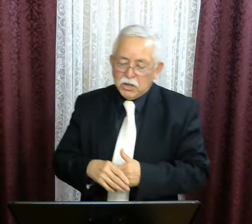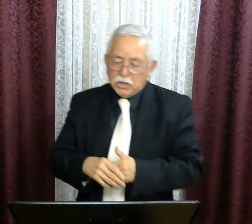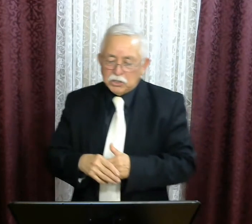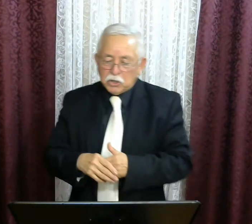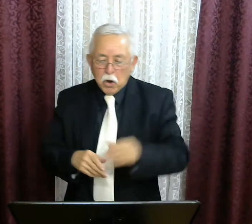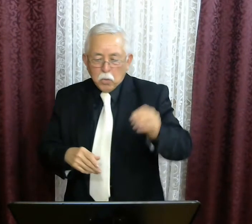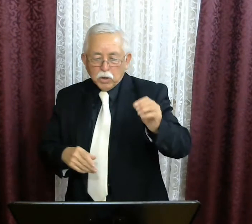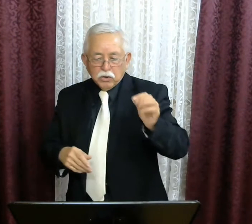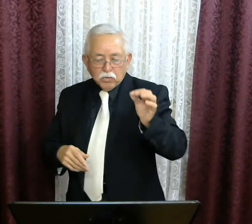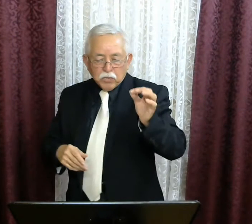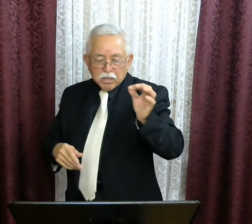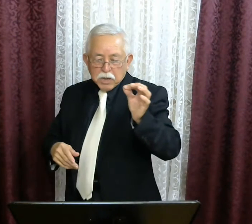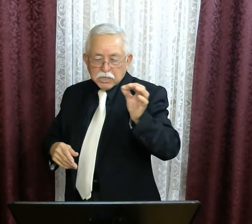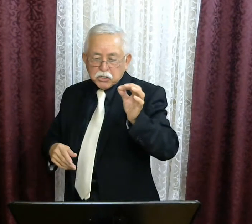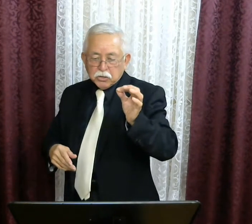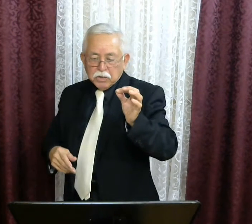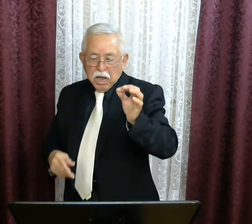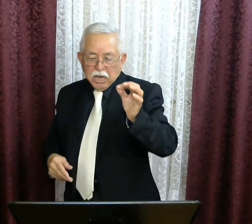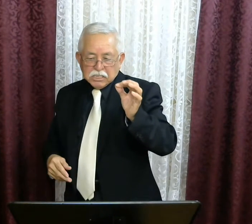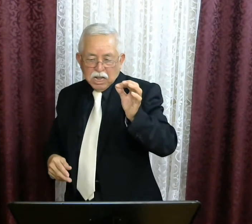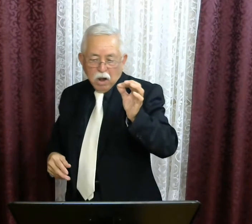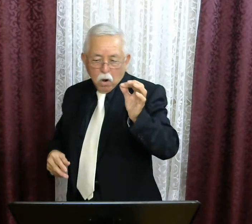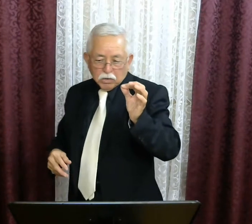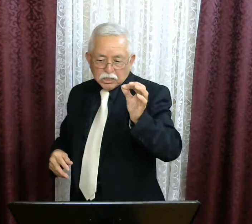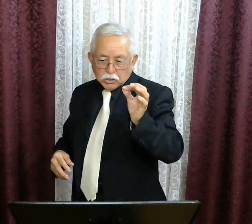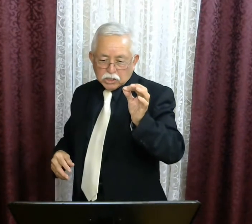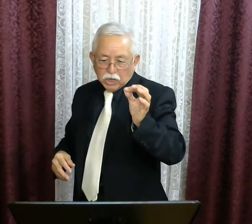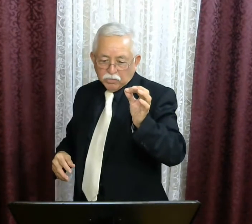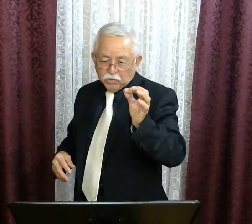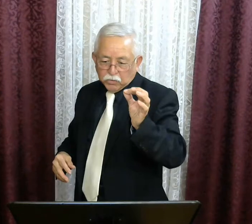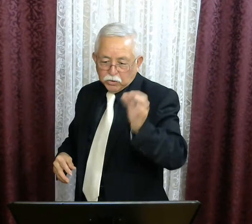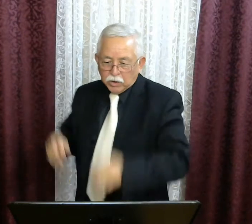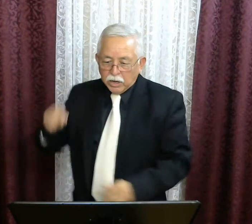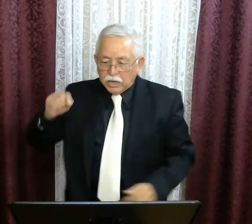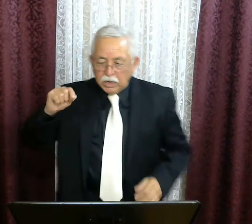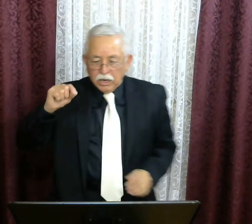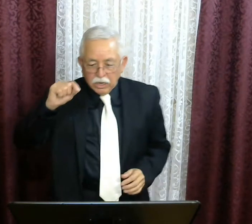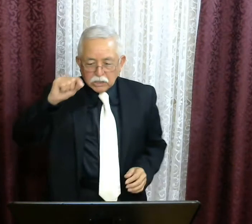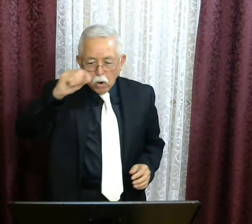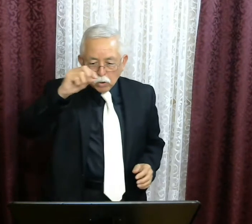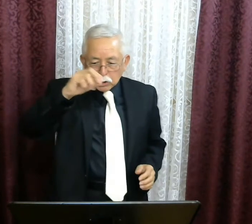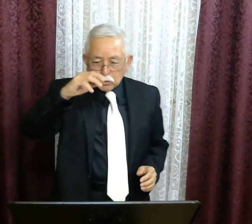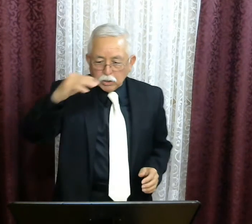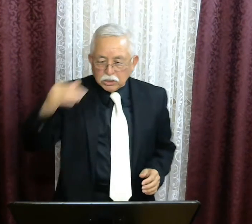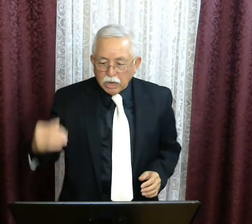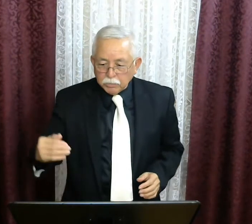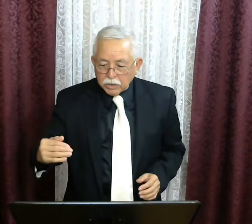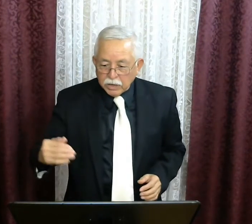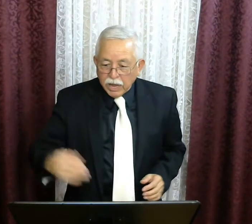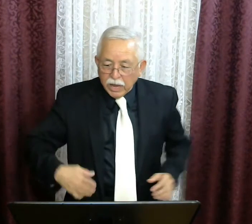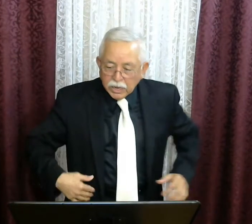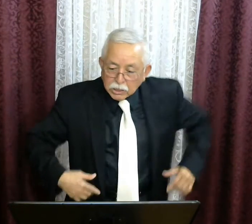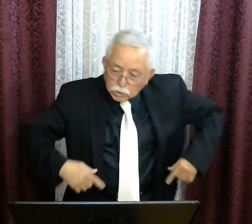So when your Father bless you, He is not only doing something for you, He is also doing something and through